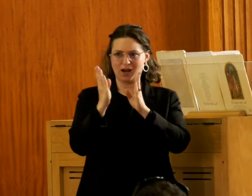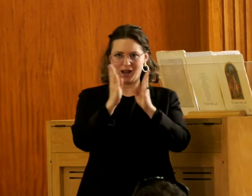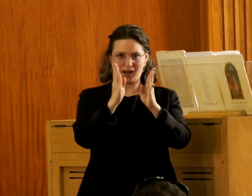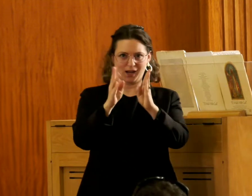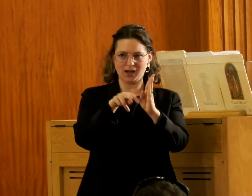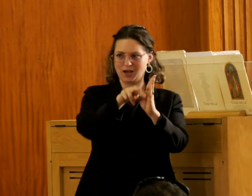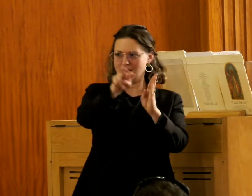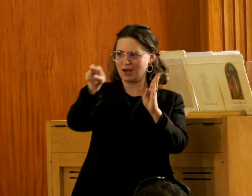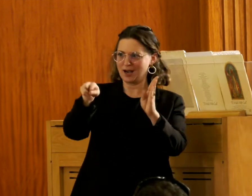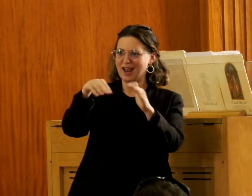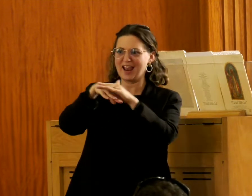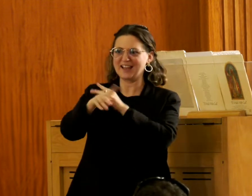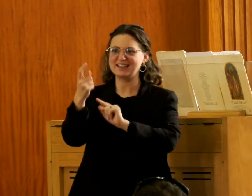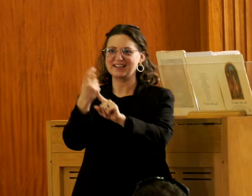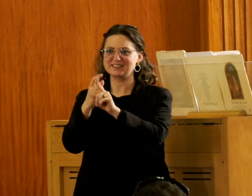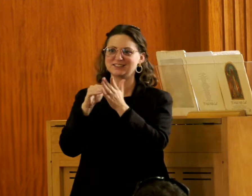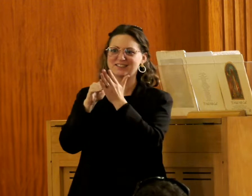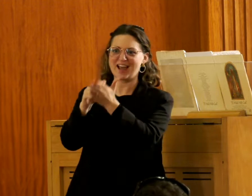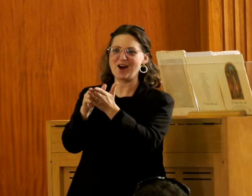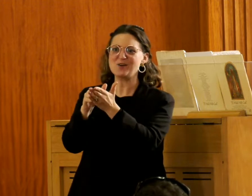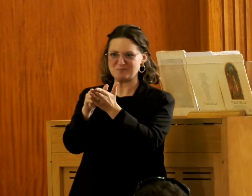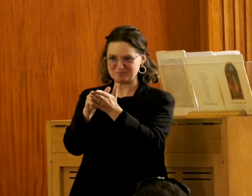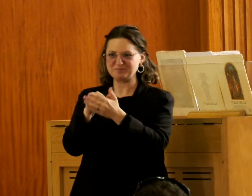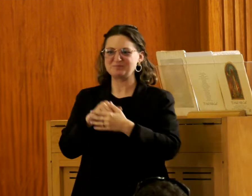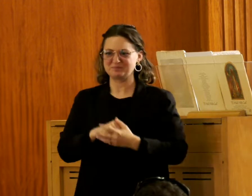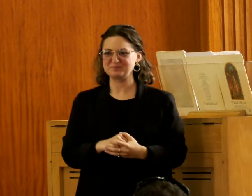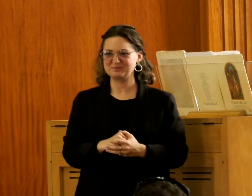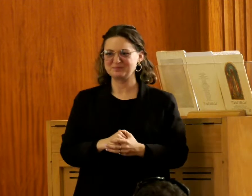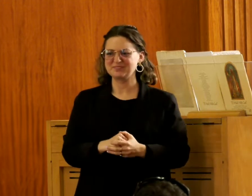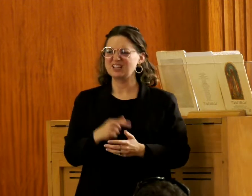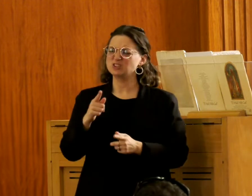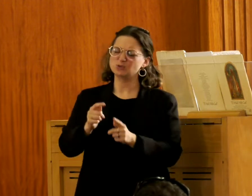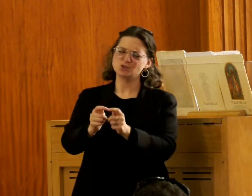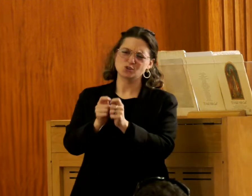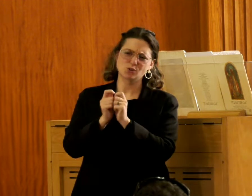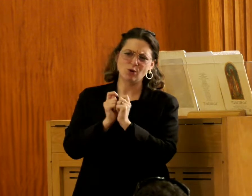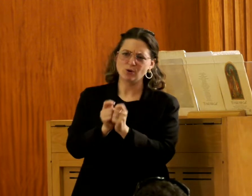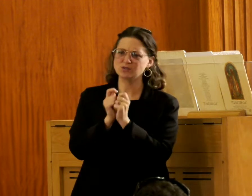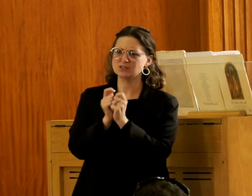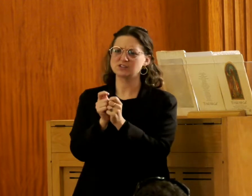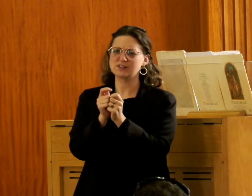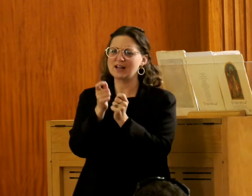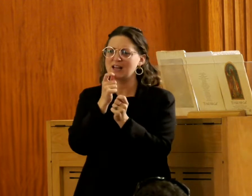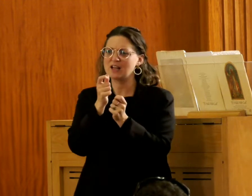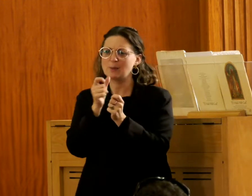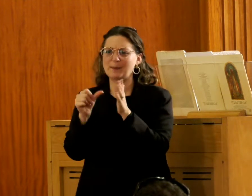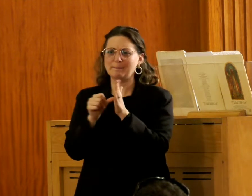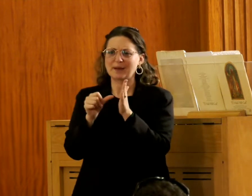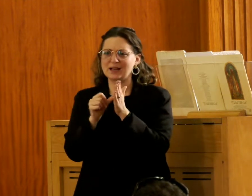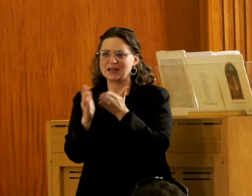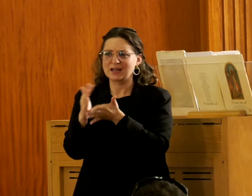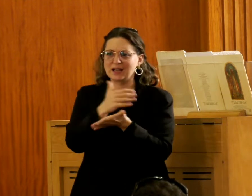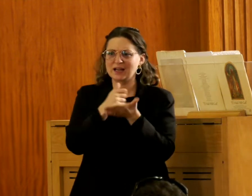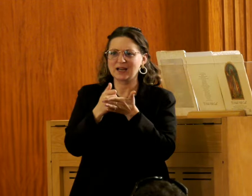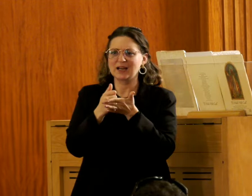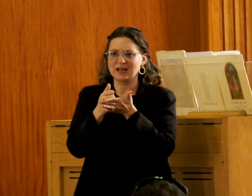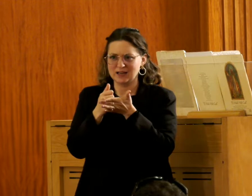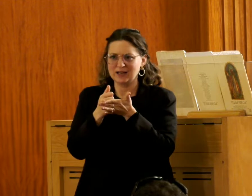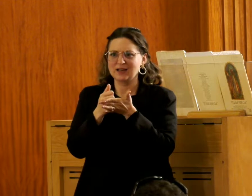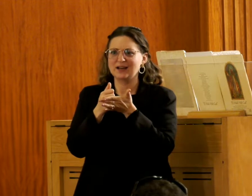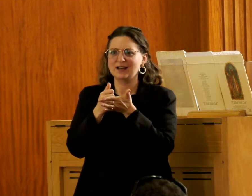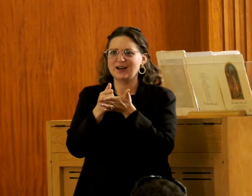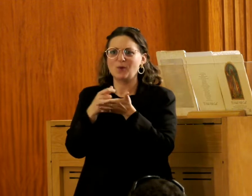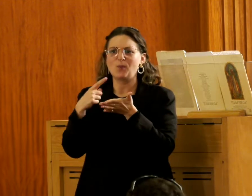when needed. She loved keeping her hand in, being useful and earning, spending money to fund her